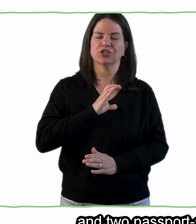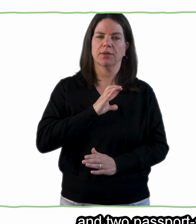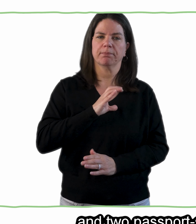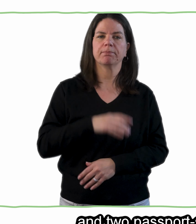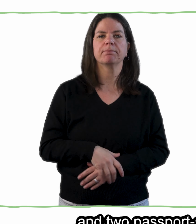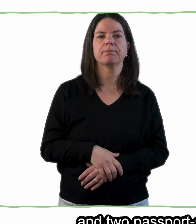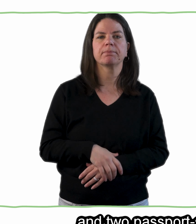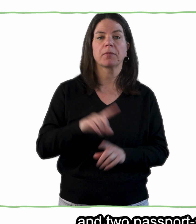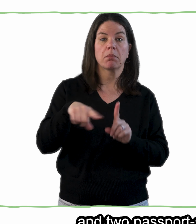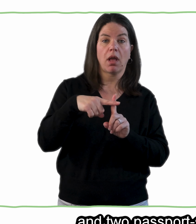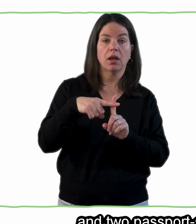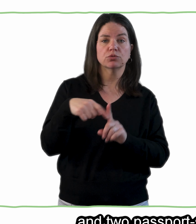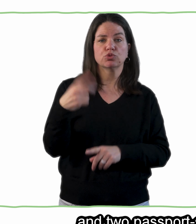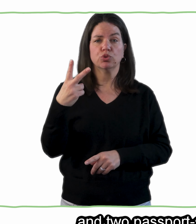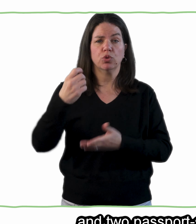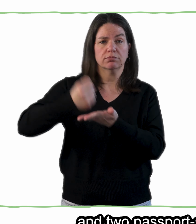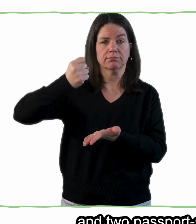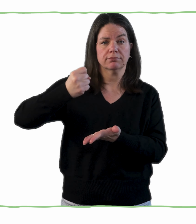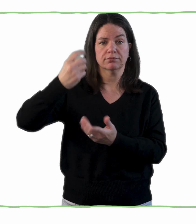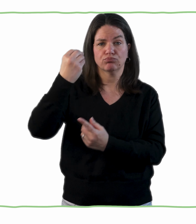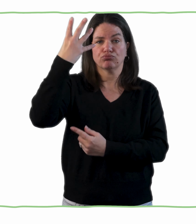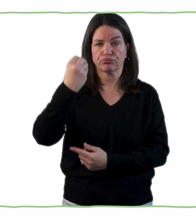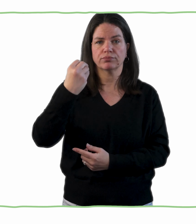2 passport-style photos.